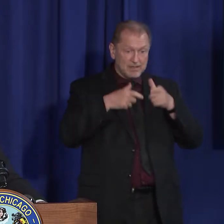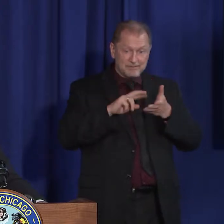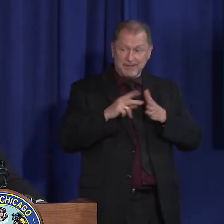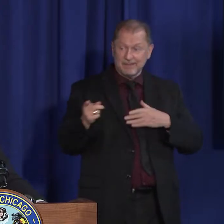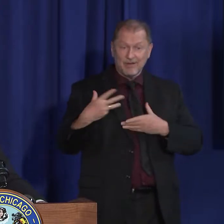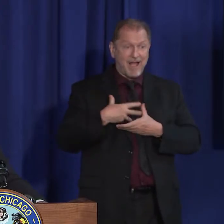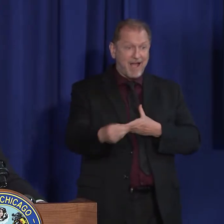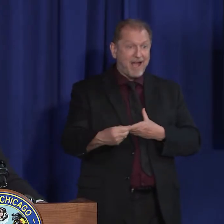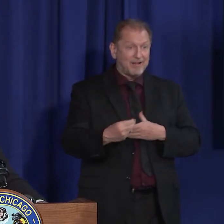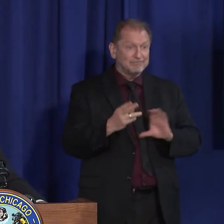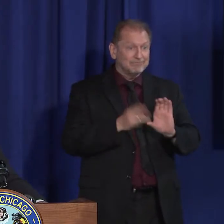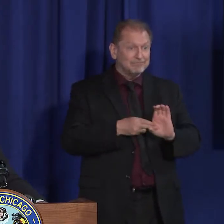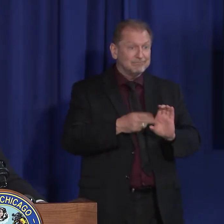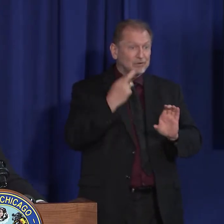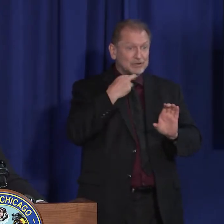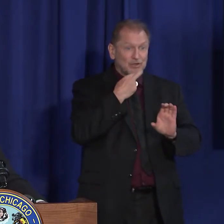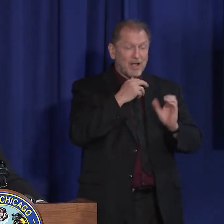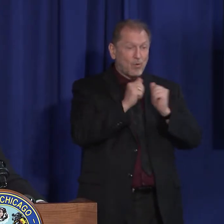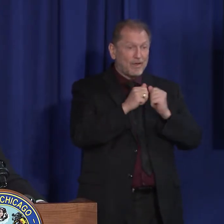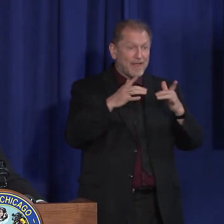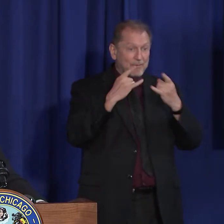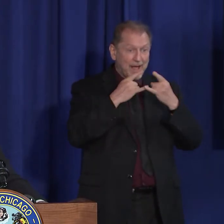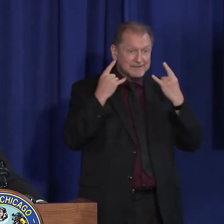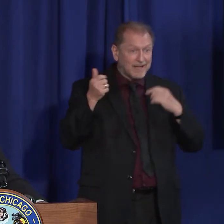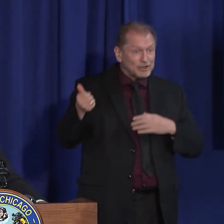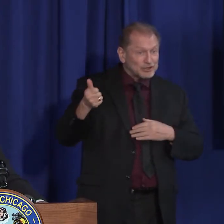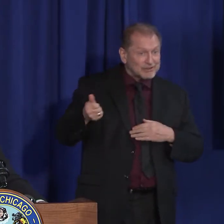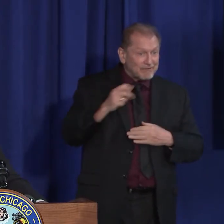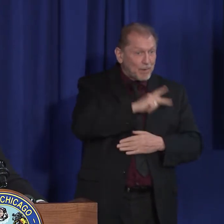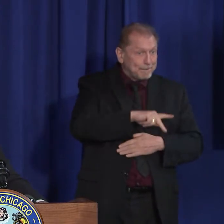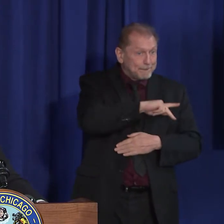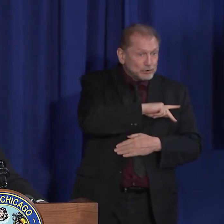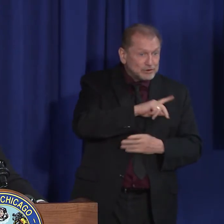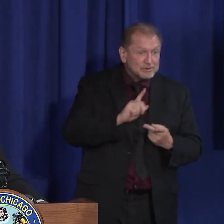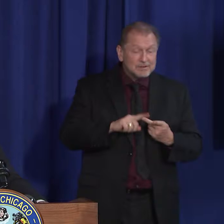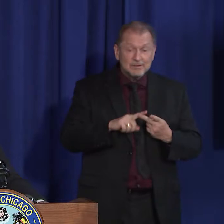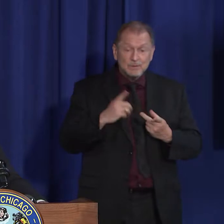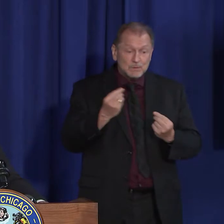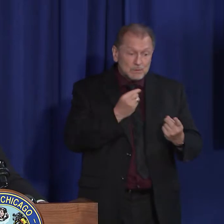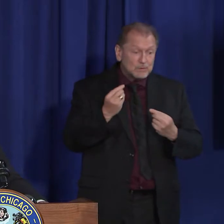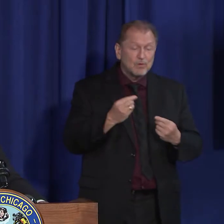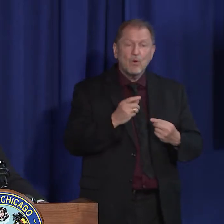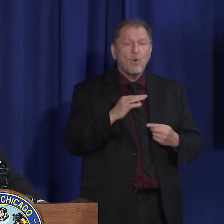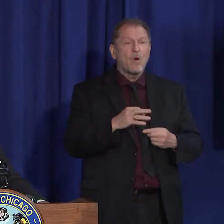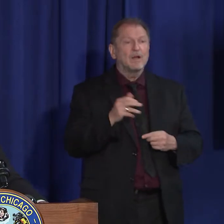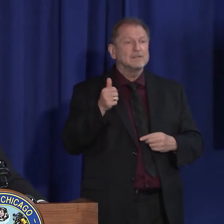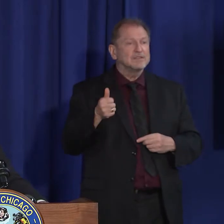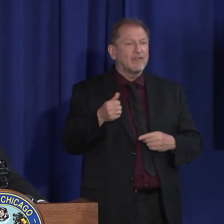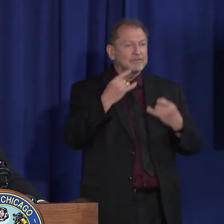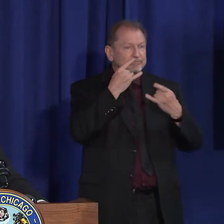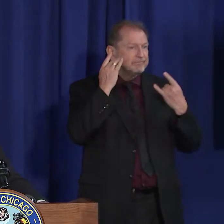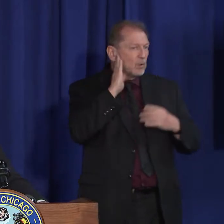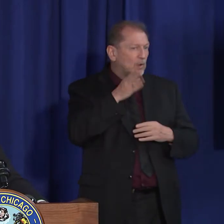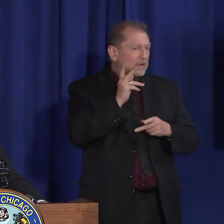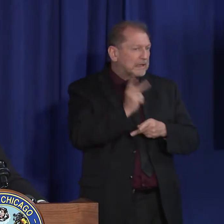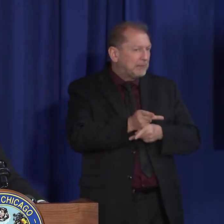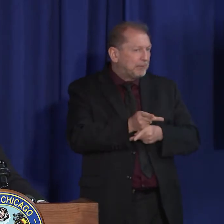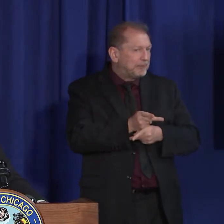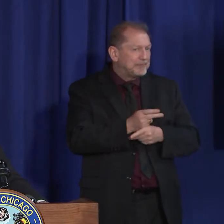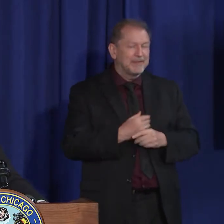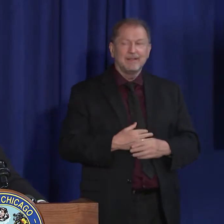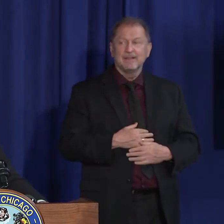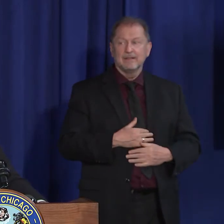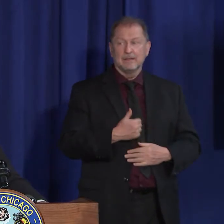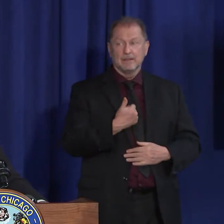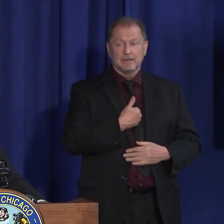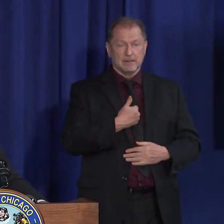restaurants without a mask? Will you be involved in things where you're not wearing masks, or are you going to keep wearing it? Well, certainly in the short term,